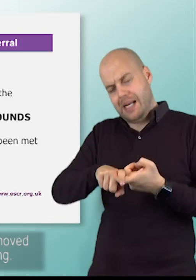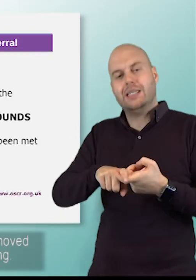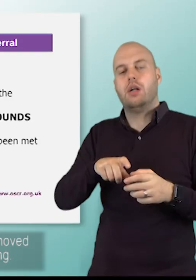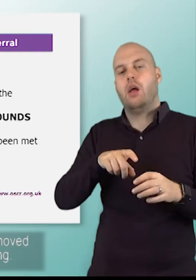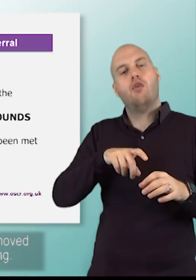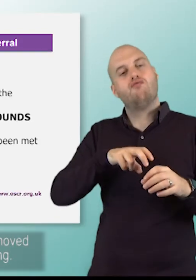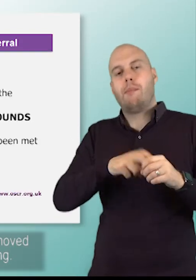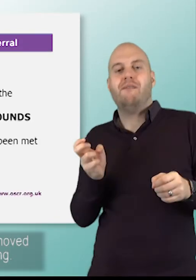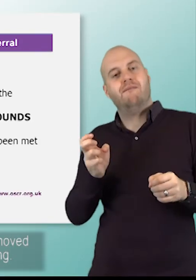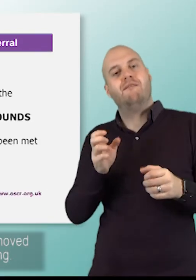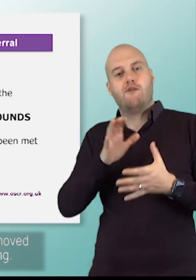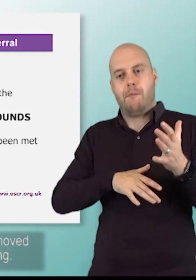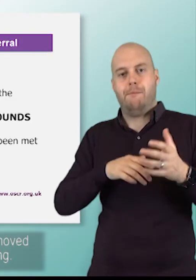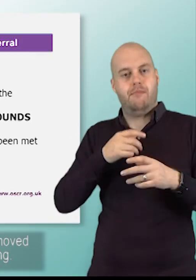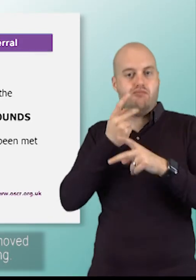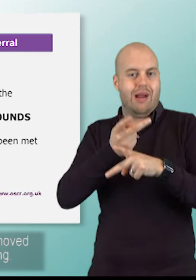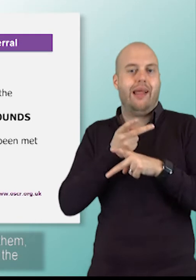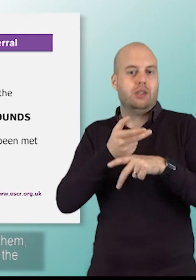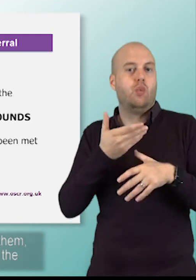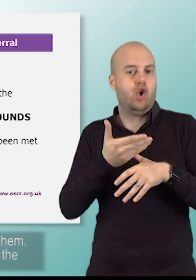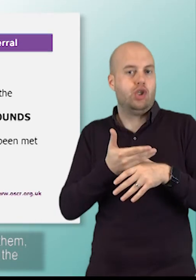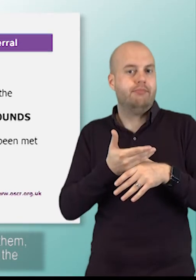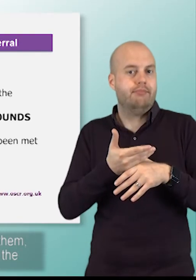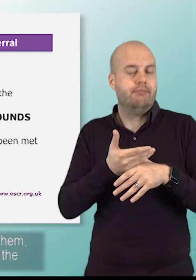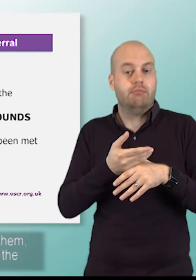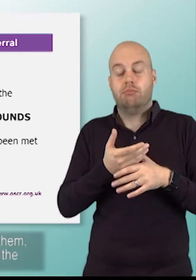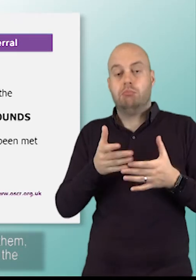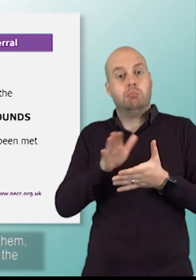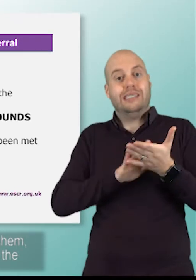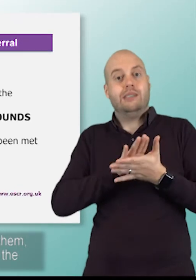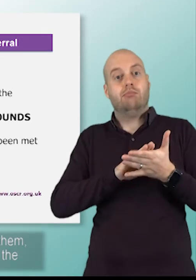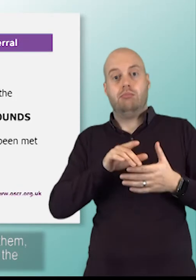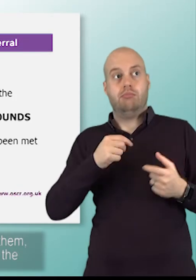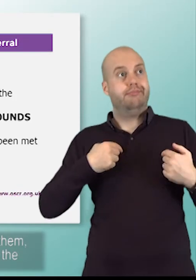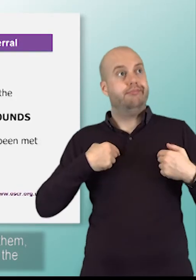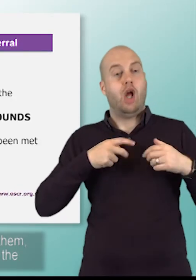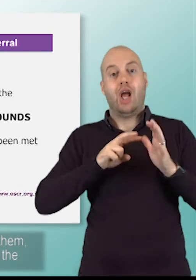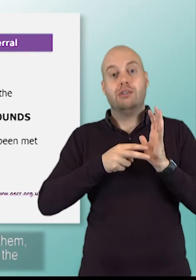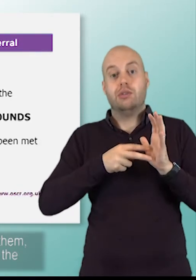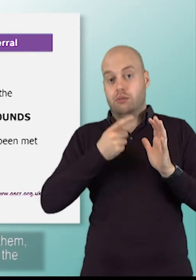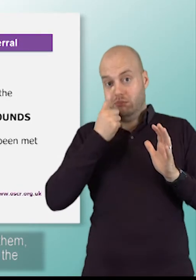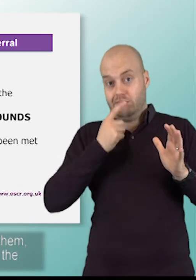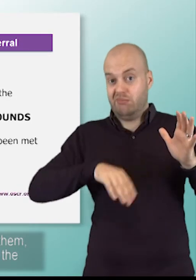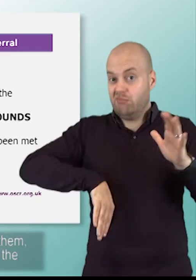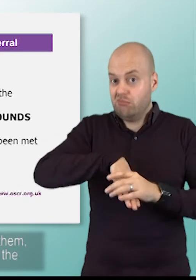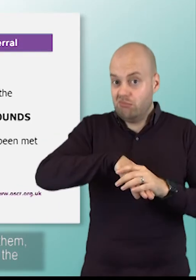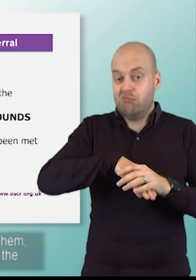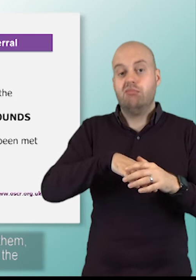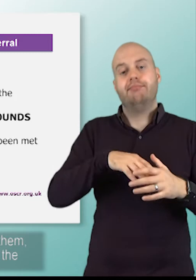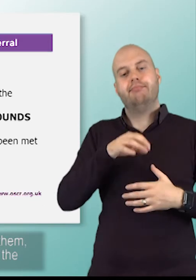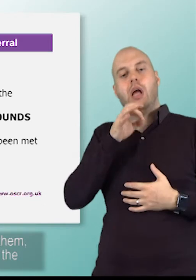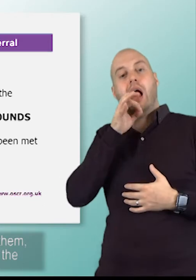the regulated work that they have been doing. Now, that can be you as an organisation dismiss them, that can be